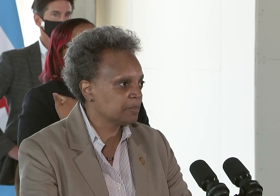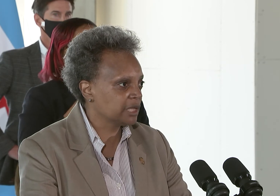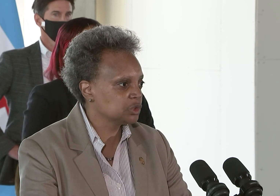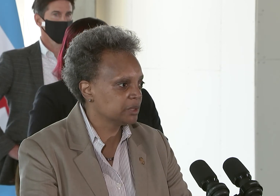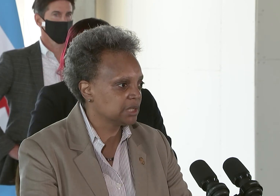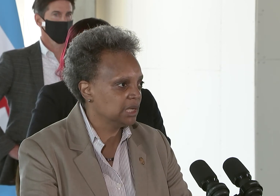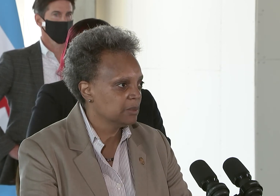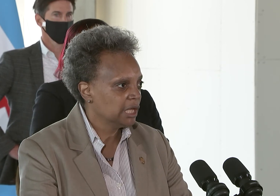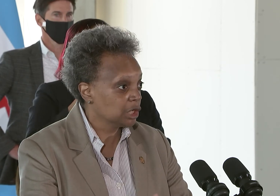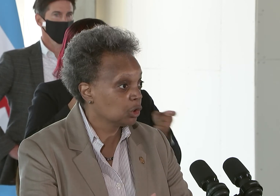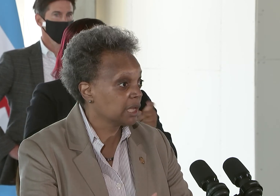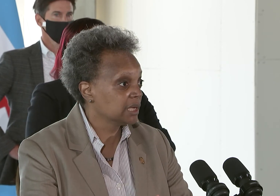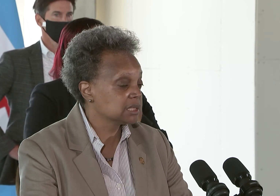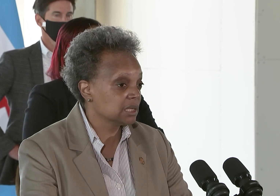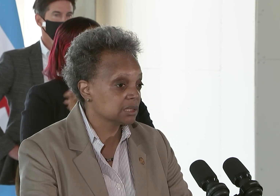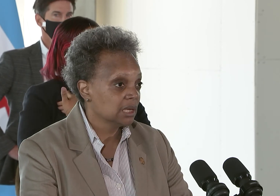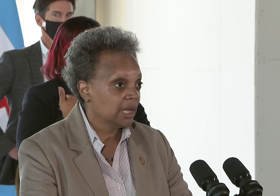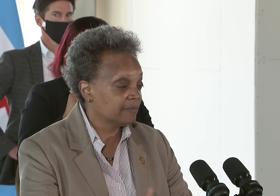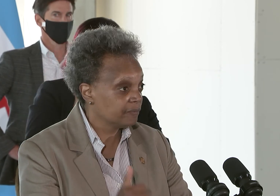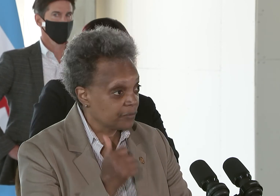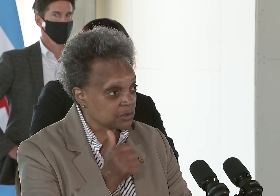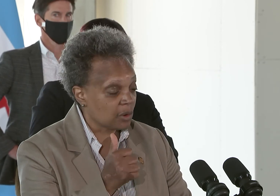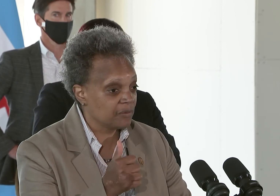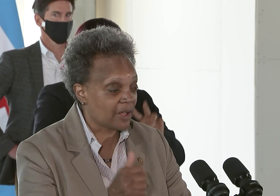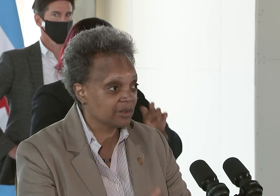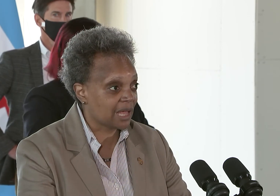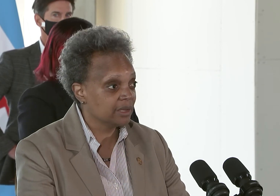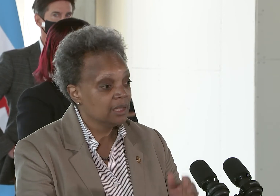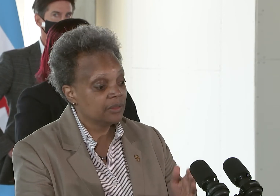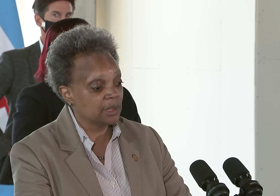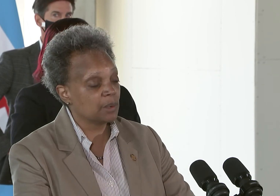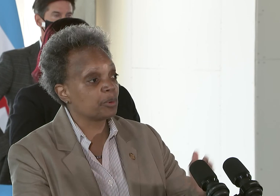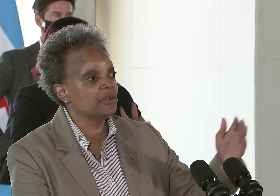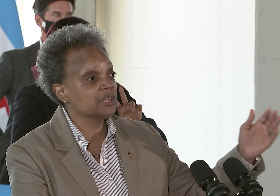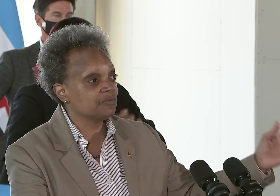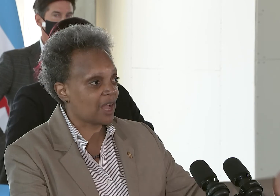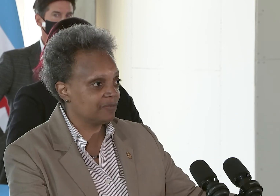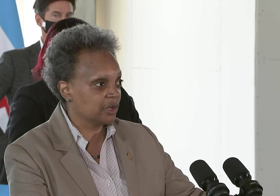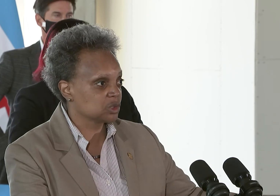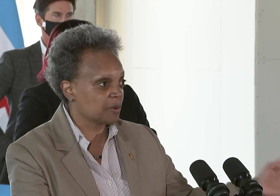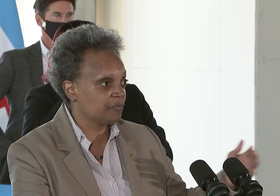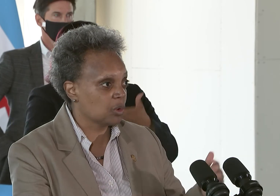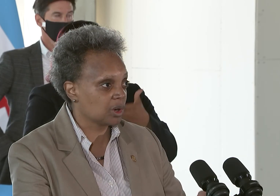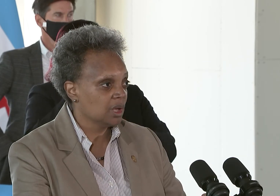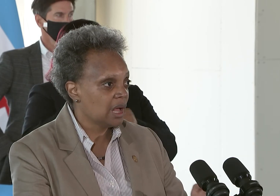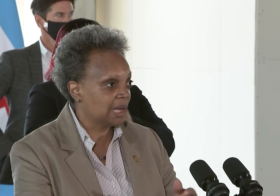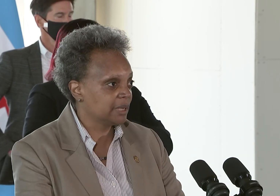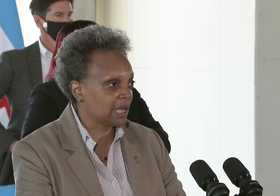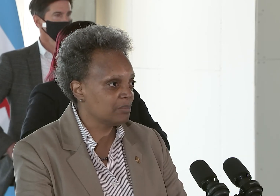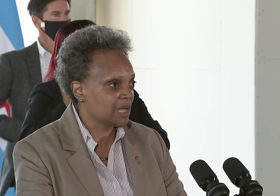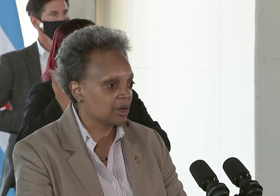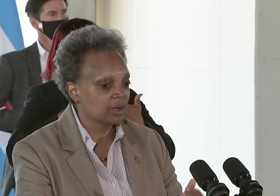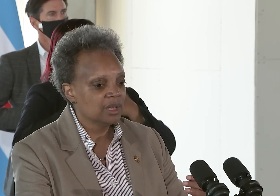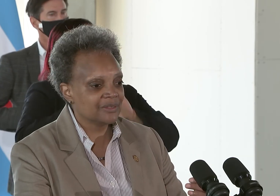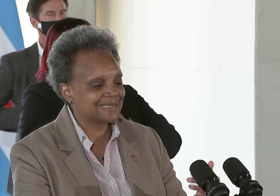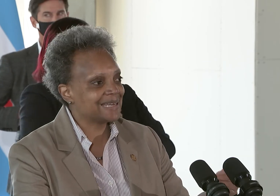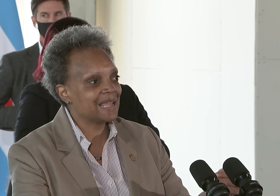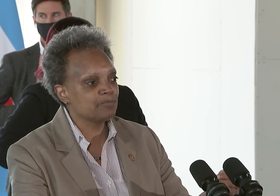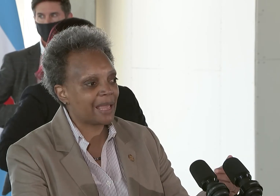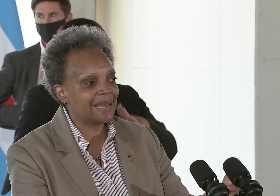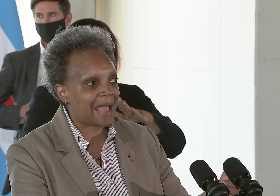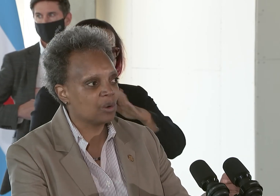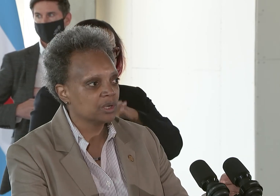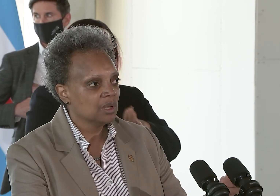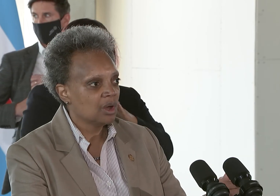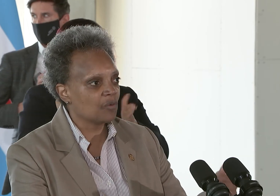our risk management team in looking into this. And first of all, we found out that in the previous 5 years before I became mayor, the city